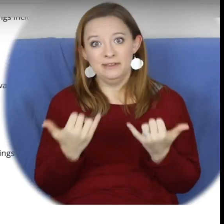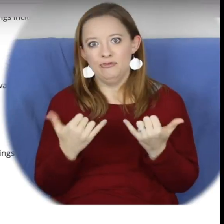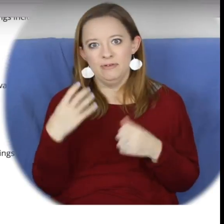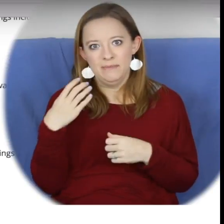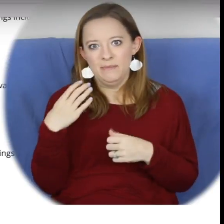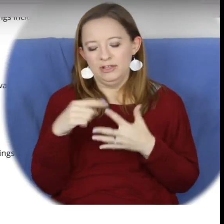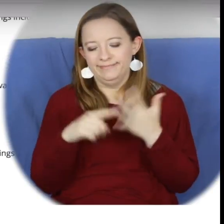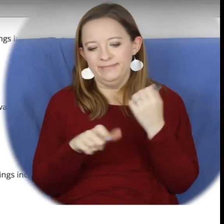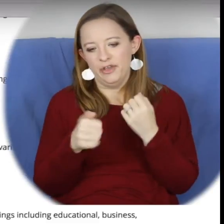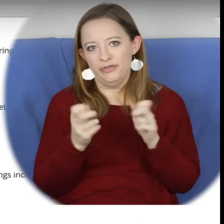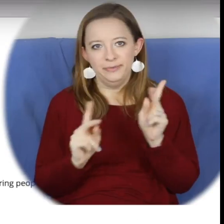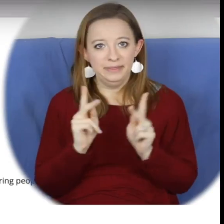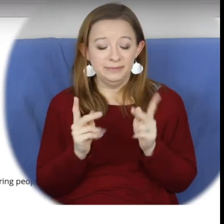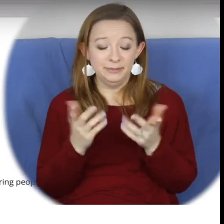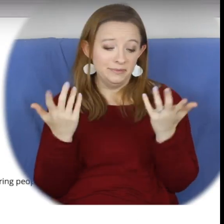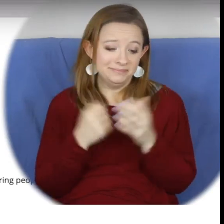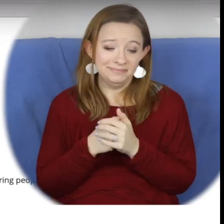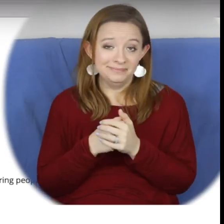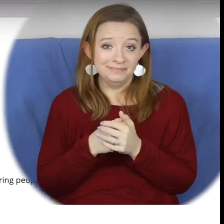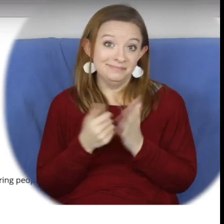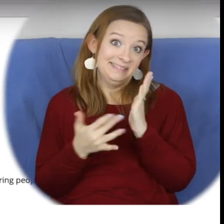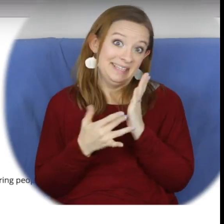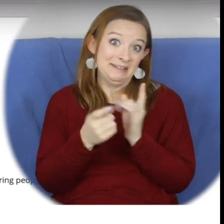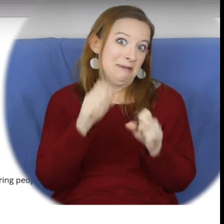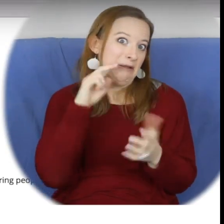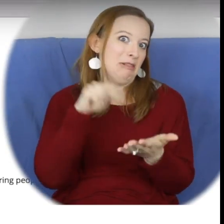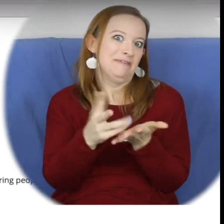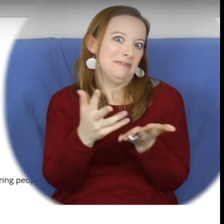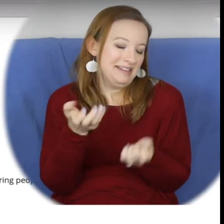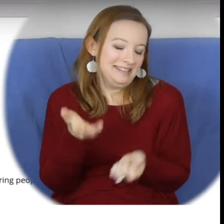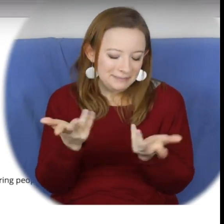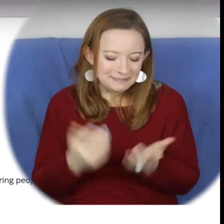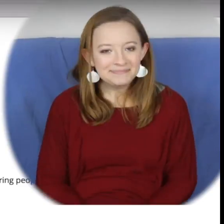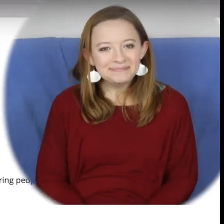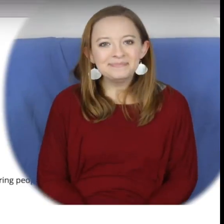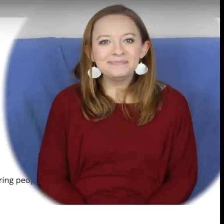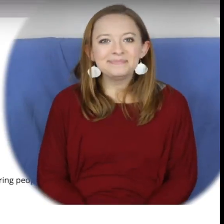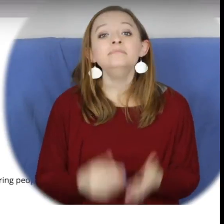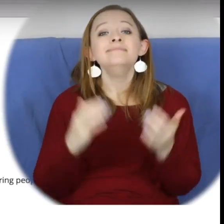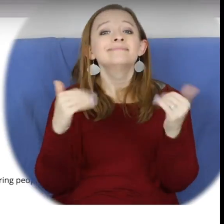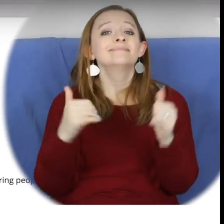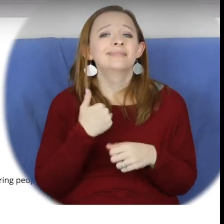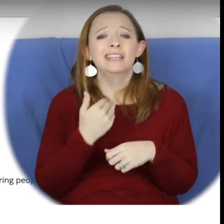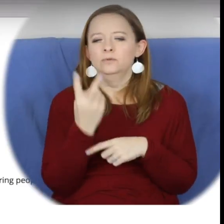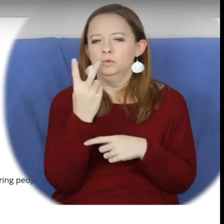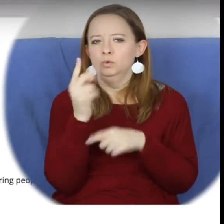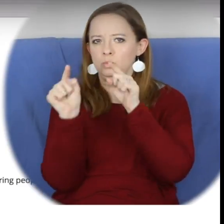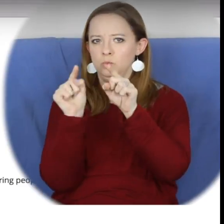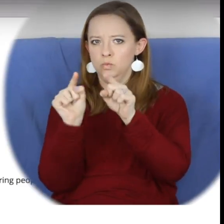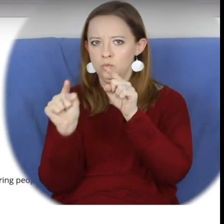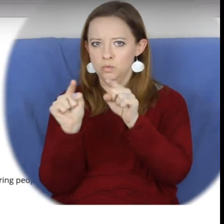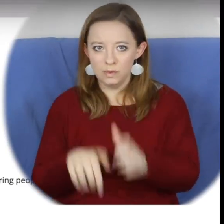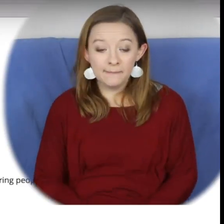I have 3, but you might not have all that, and that's fine. You can put whatever you want there. It's your technology. You can do what you